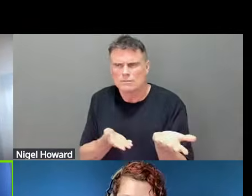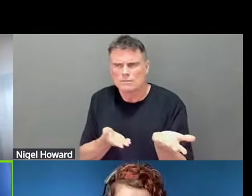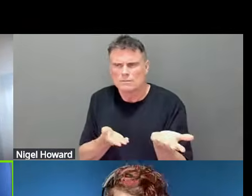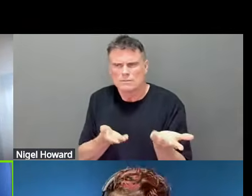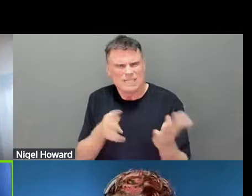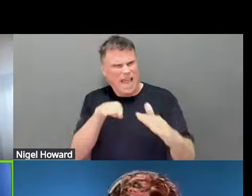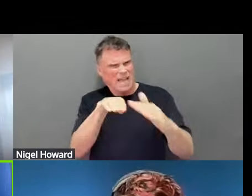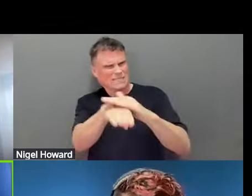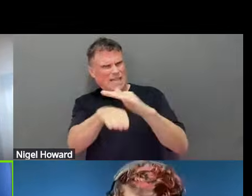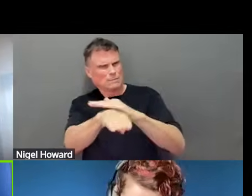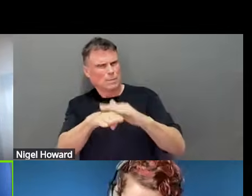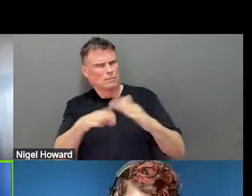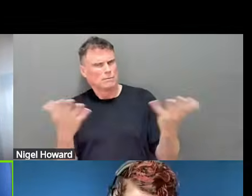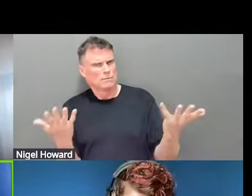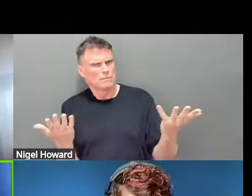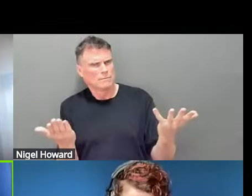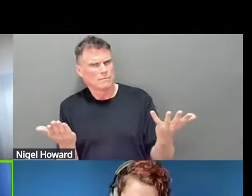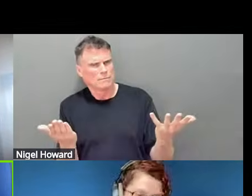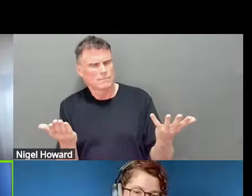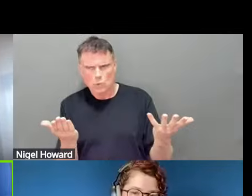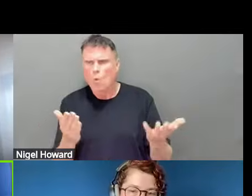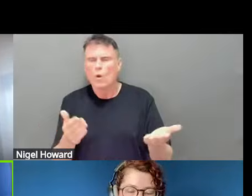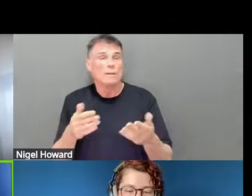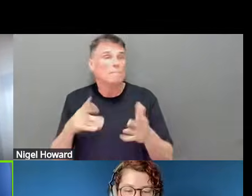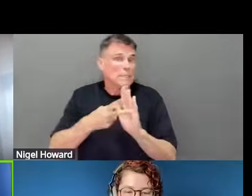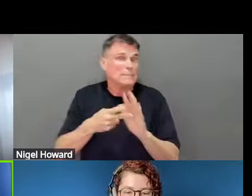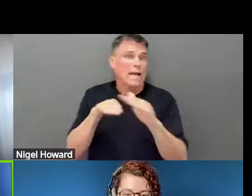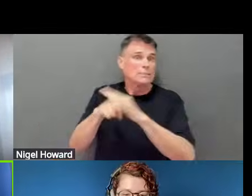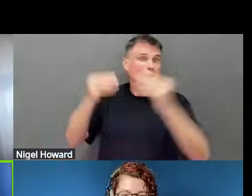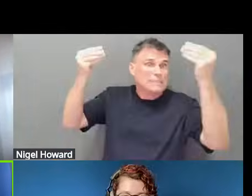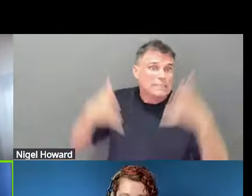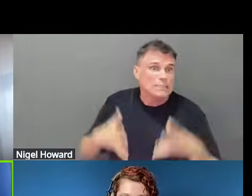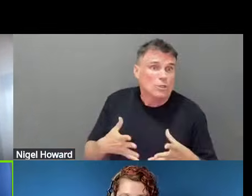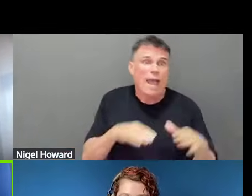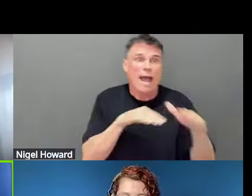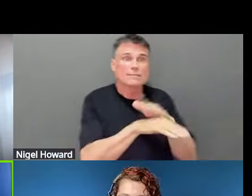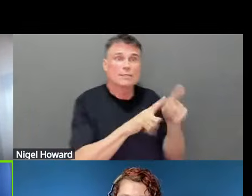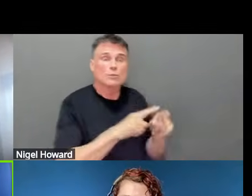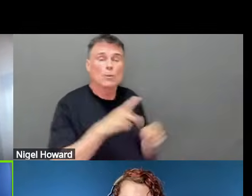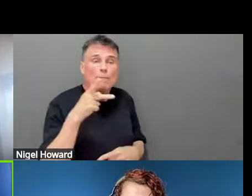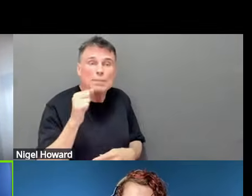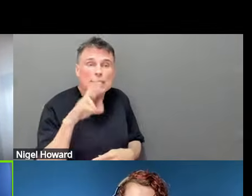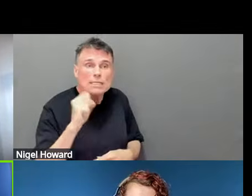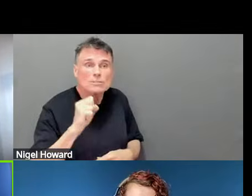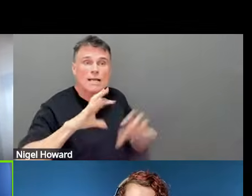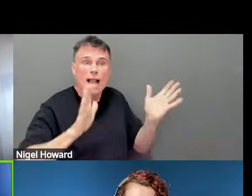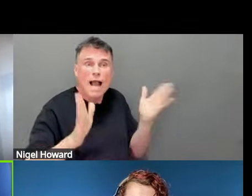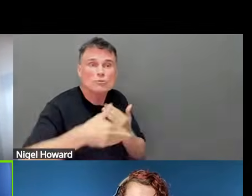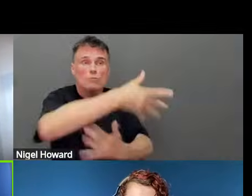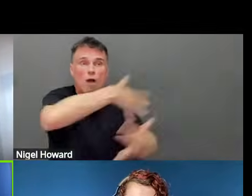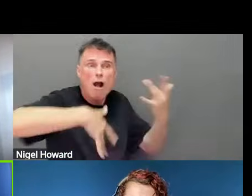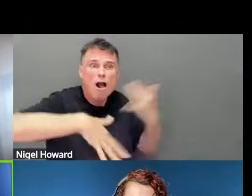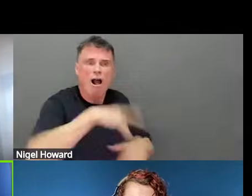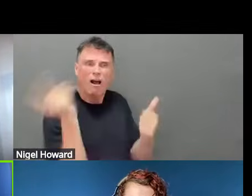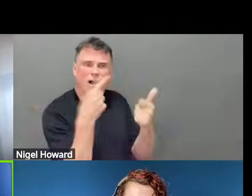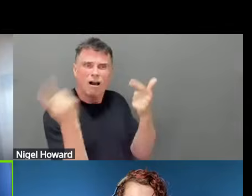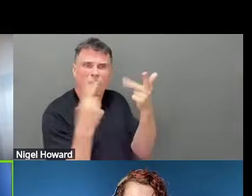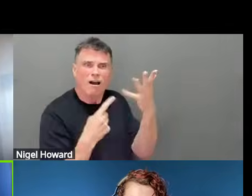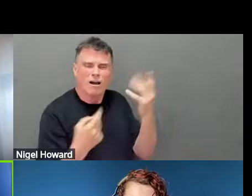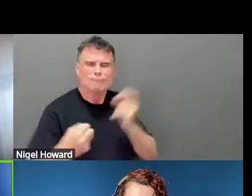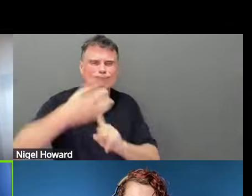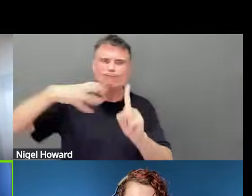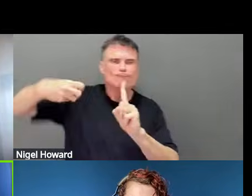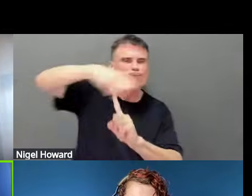to the legal obligation to provide a signed language accessible education. Access to the teachers, access